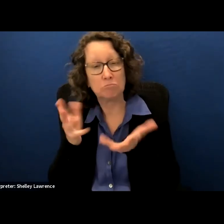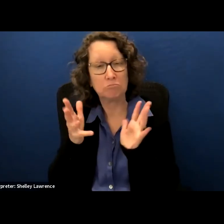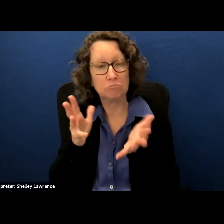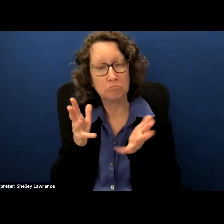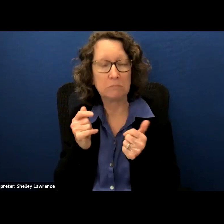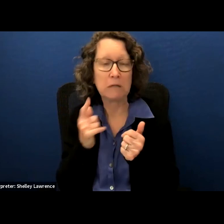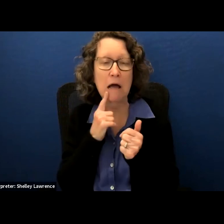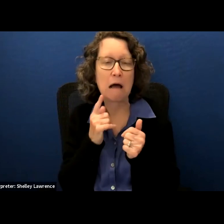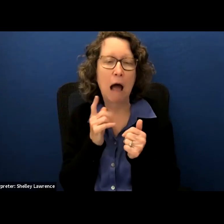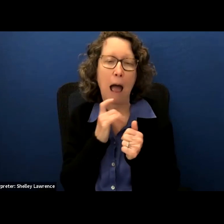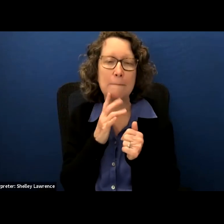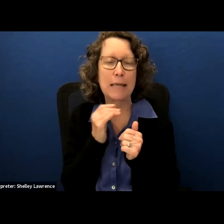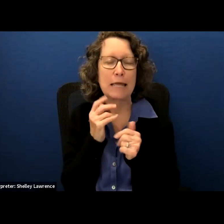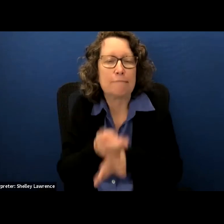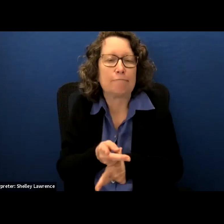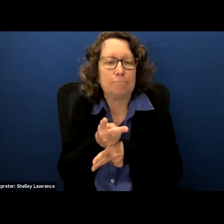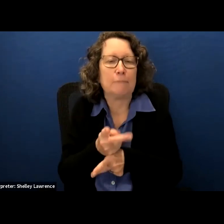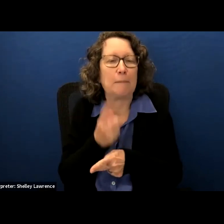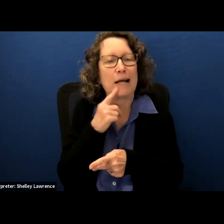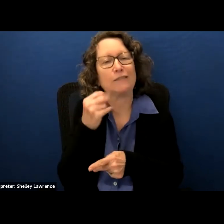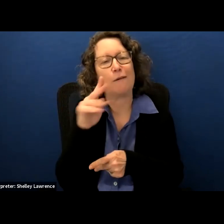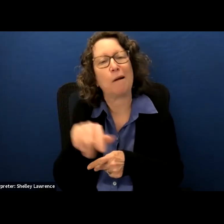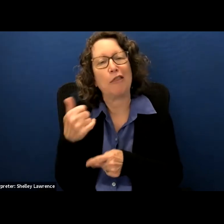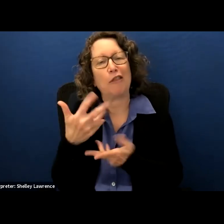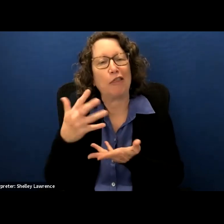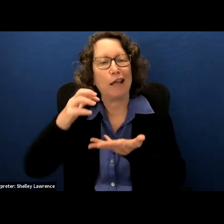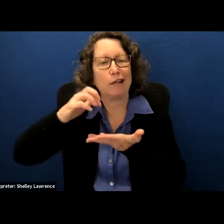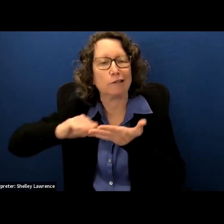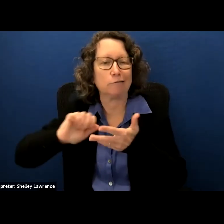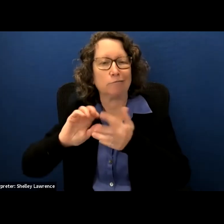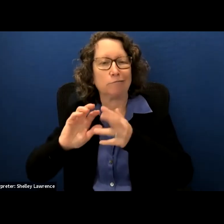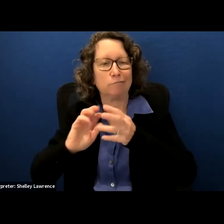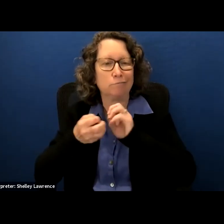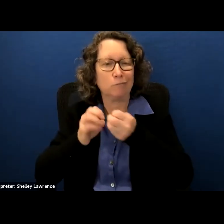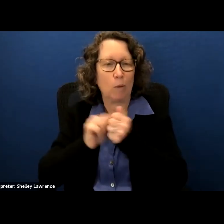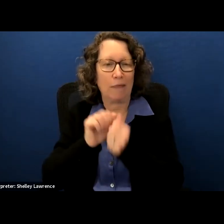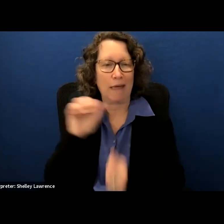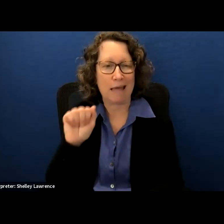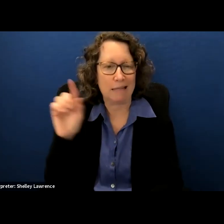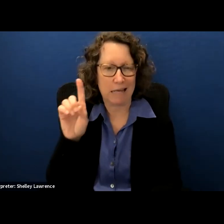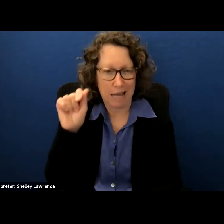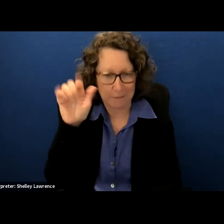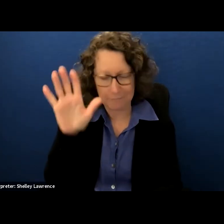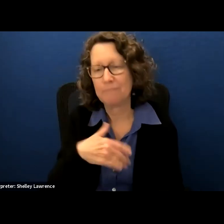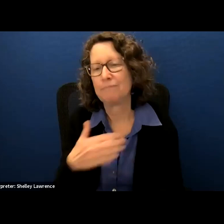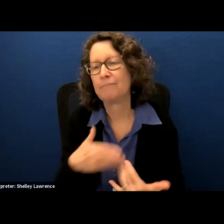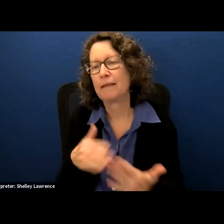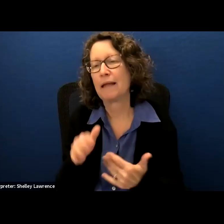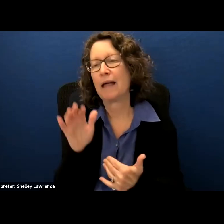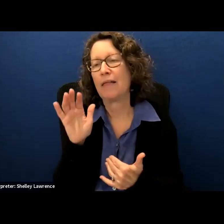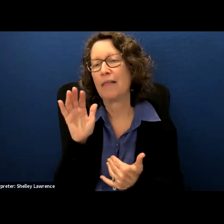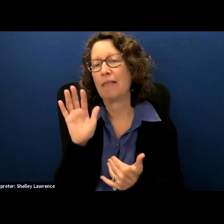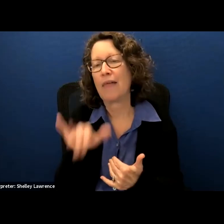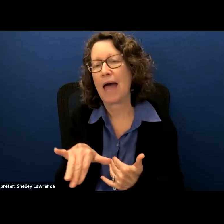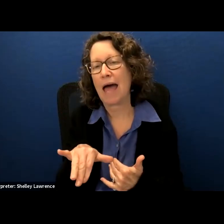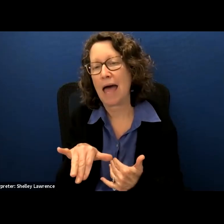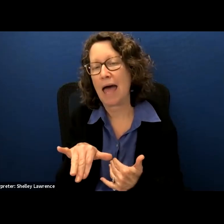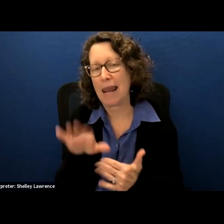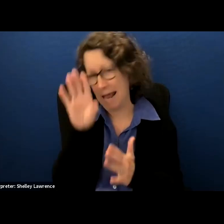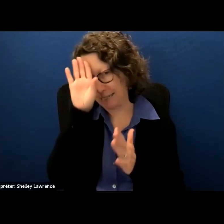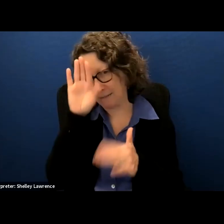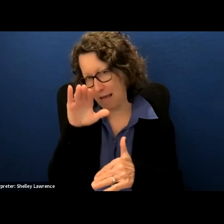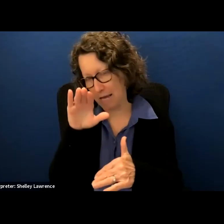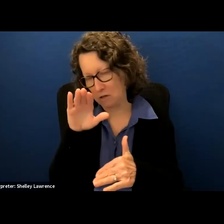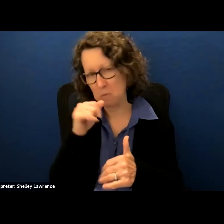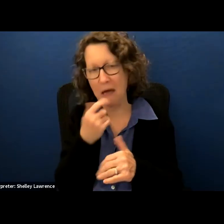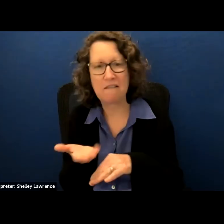being conservative on that just because there's a couple other factors involved with the ADA. But that's we do expect to